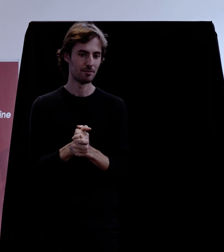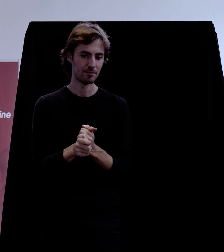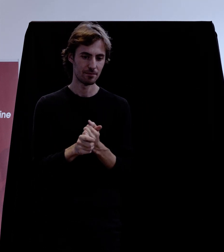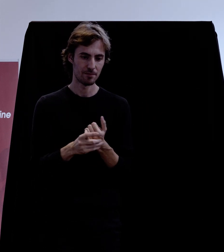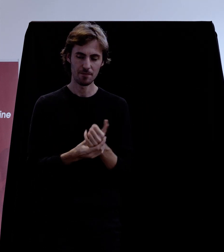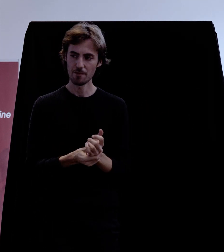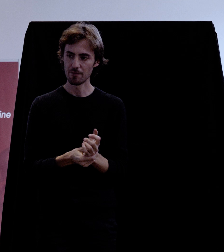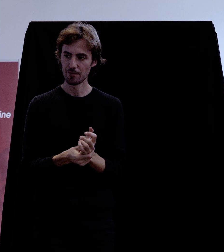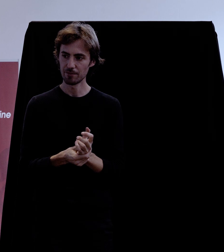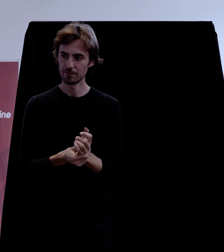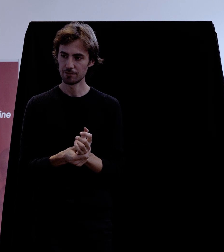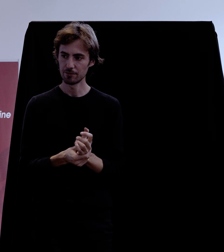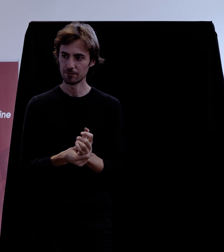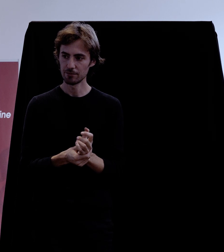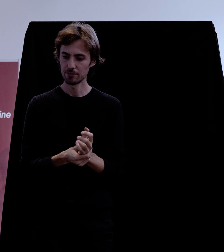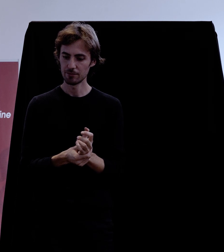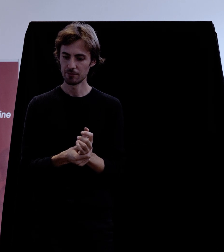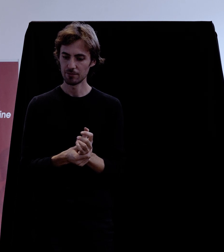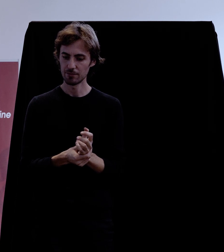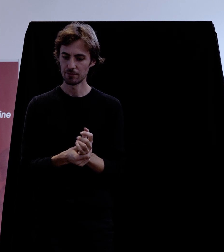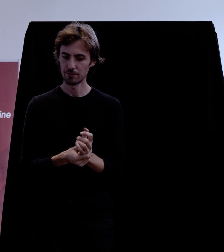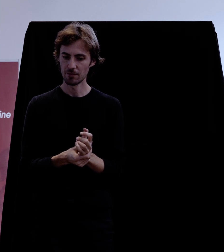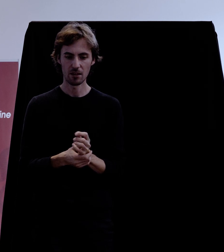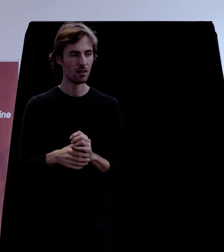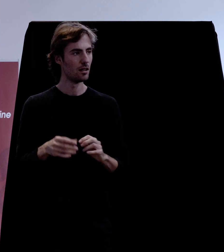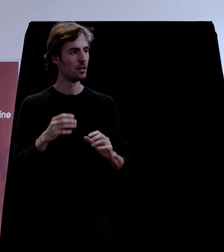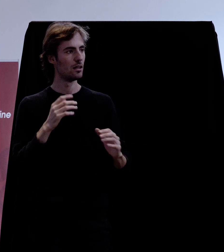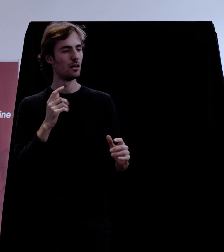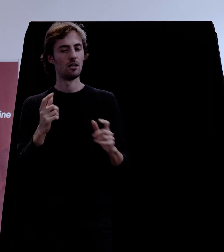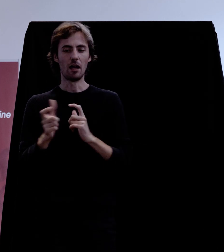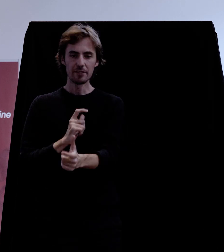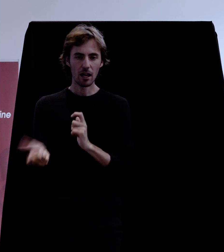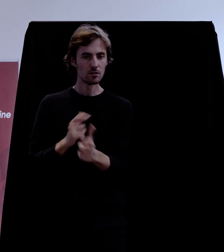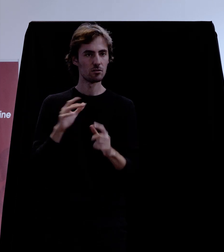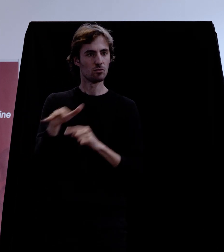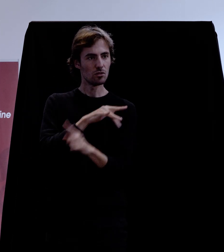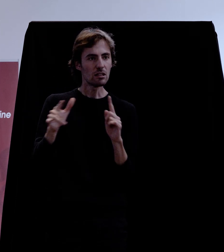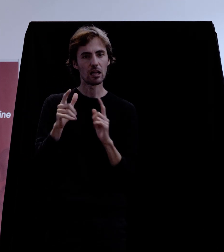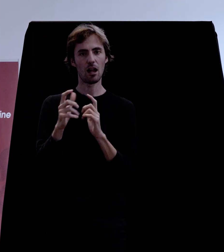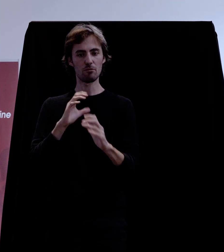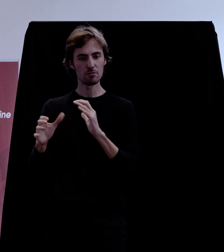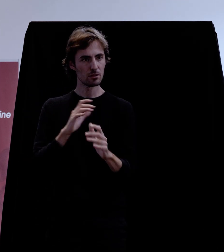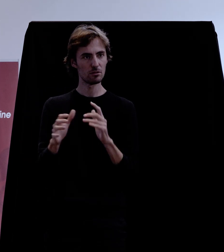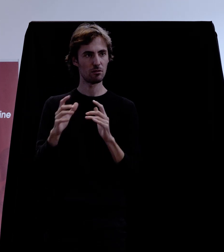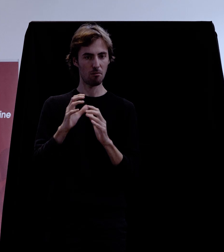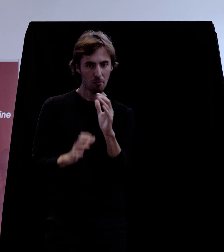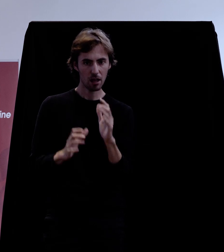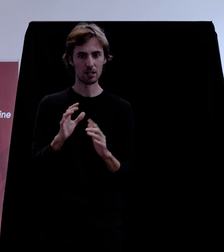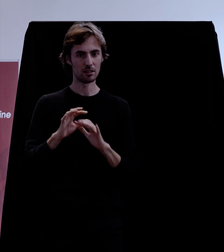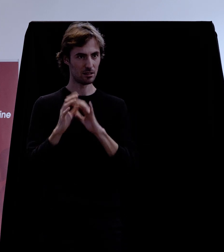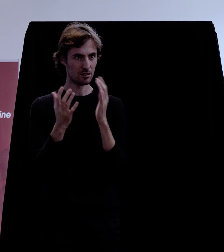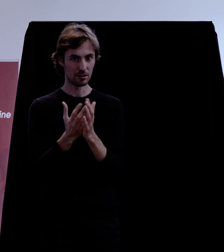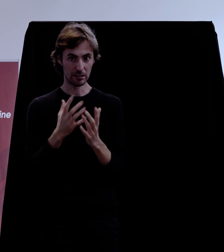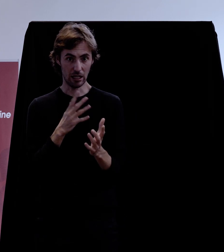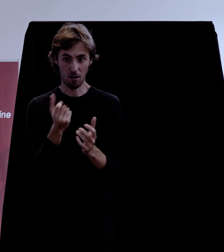social communication and social interaction. Do our kids have problems with social interaction and